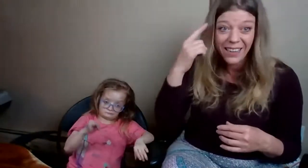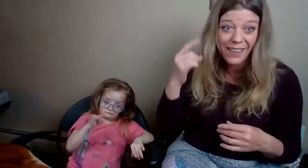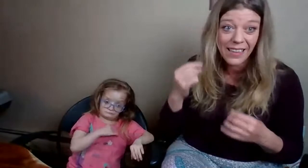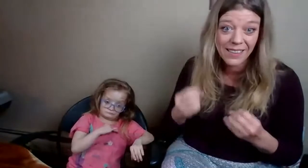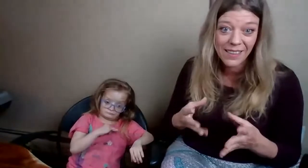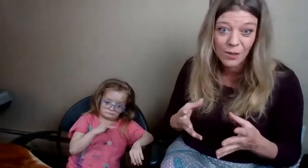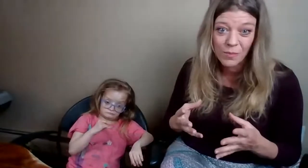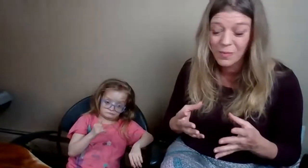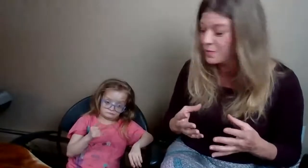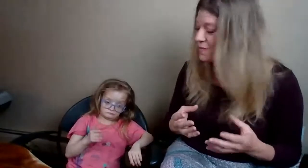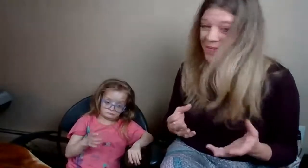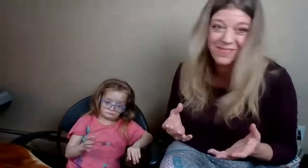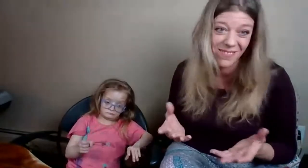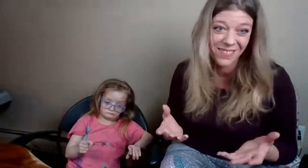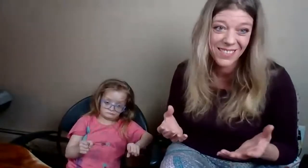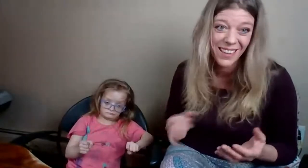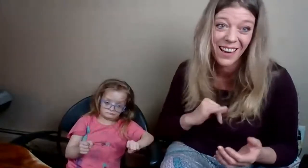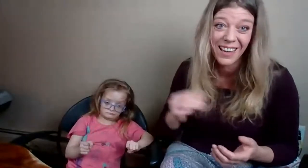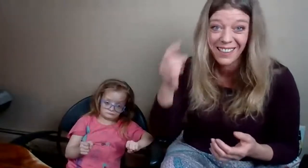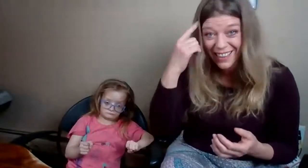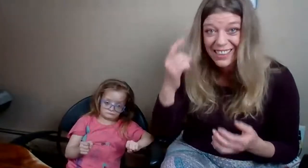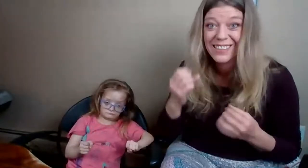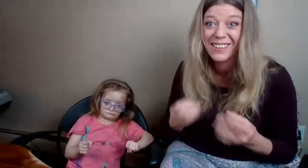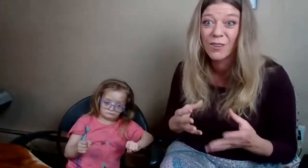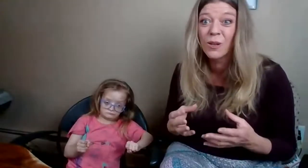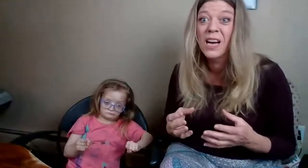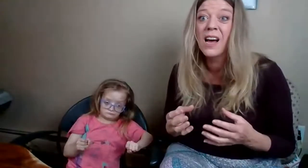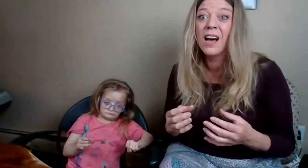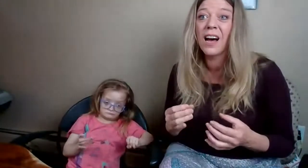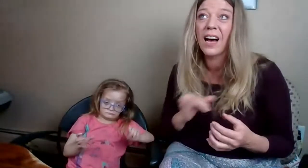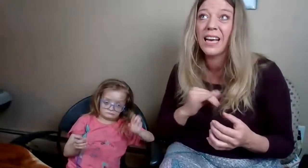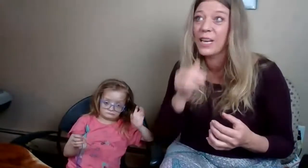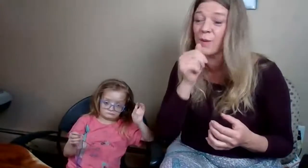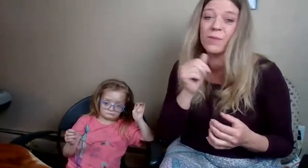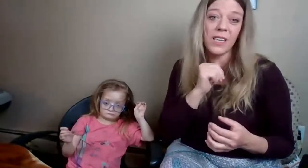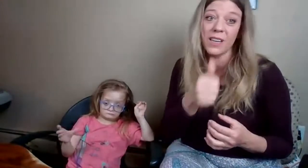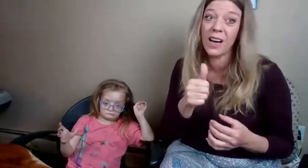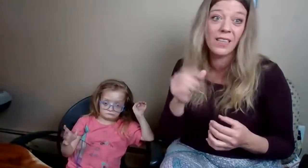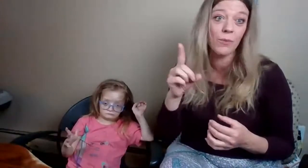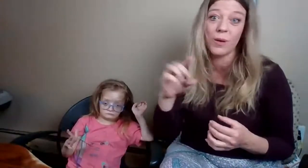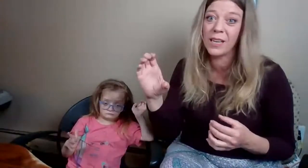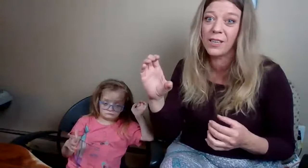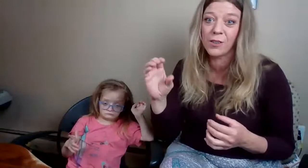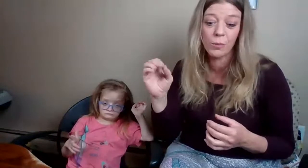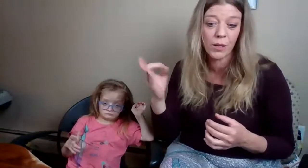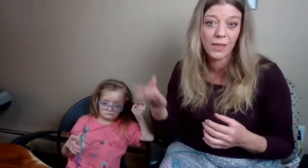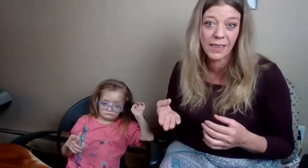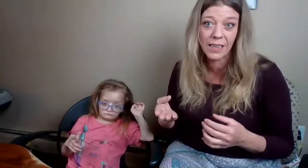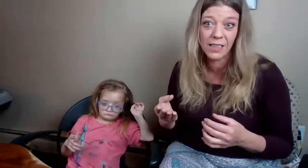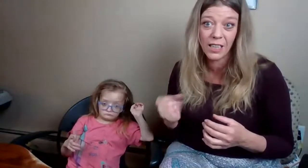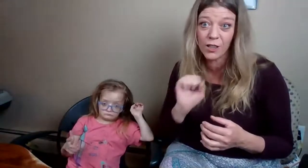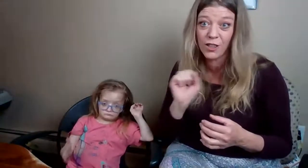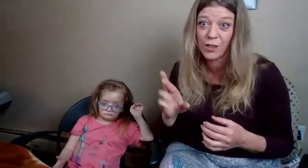think so. I think so. I am not 100% sure.